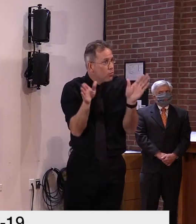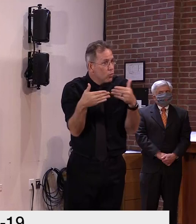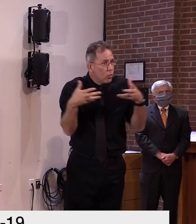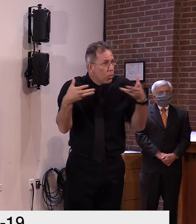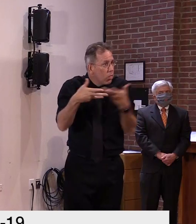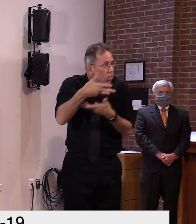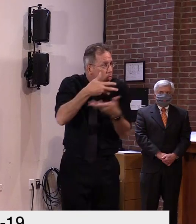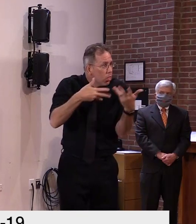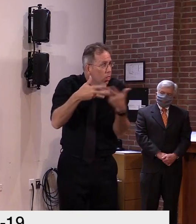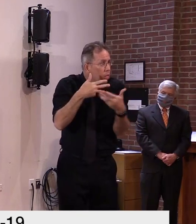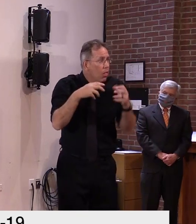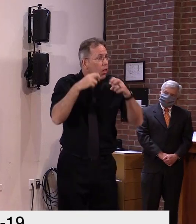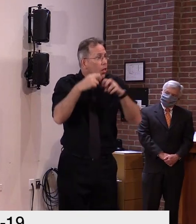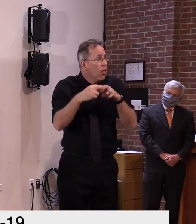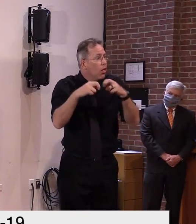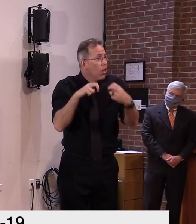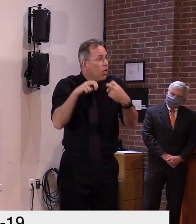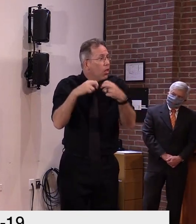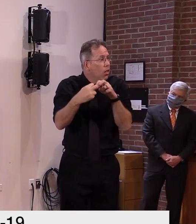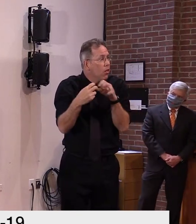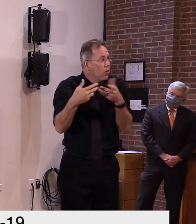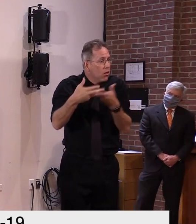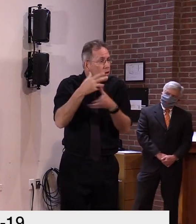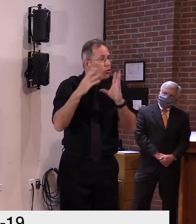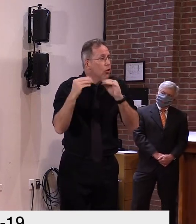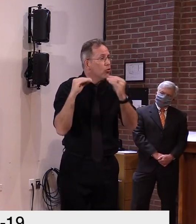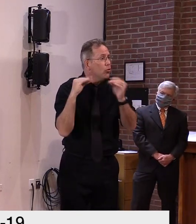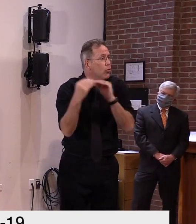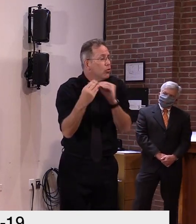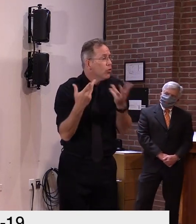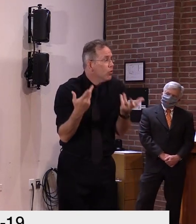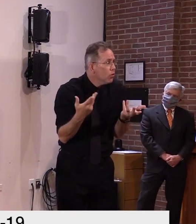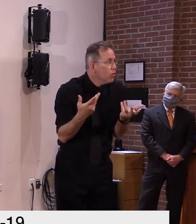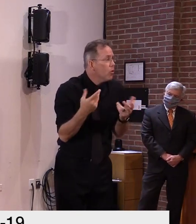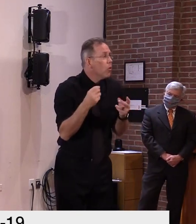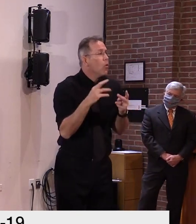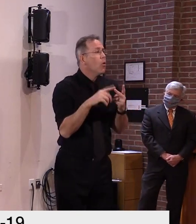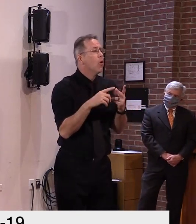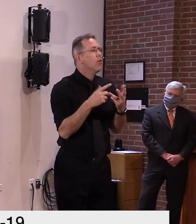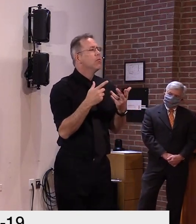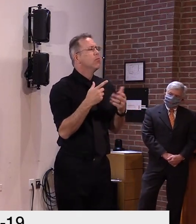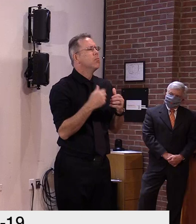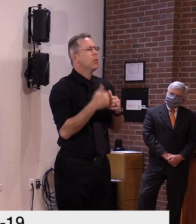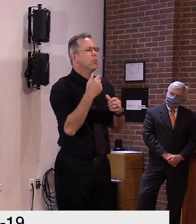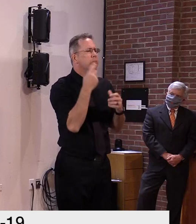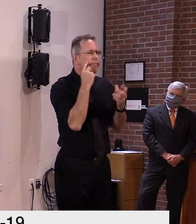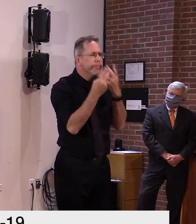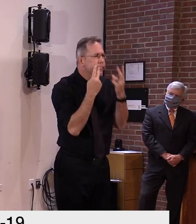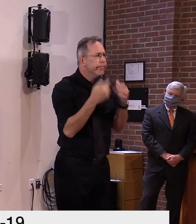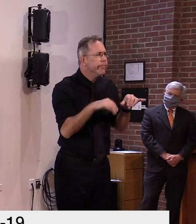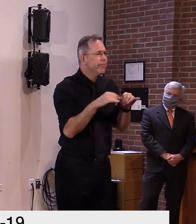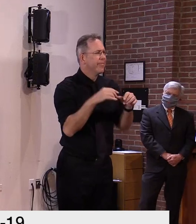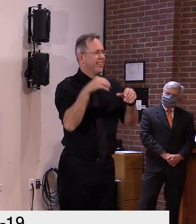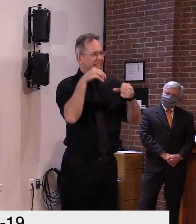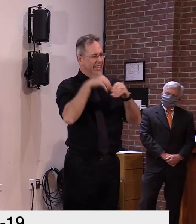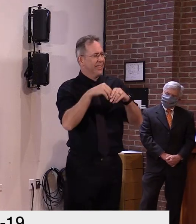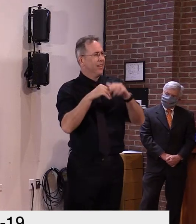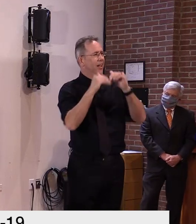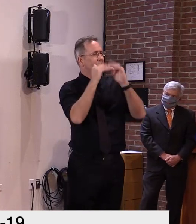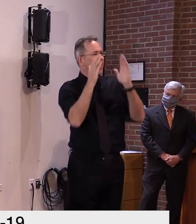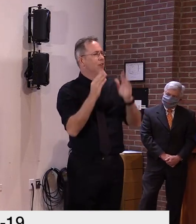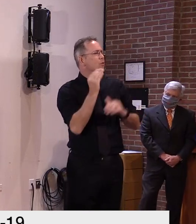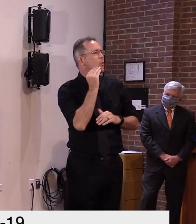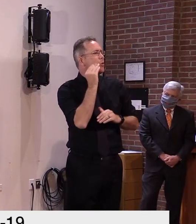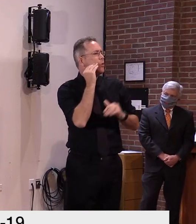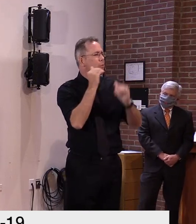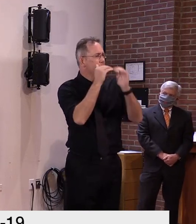numerous ways people seem to get the virus is by being a household contact. So having somebody in the household